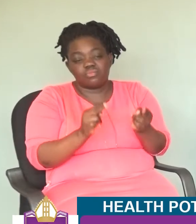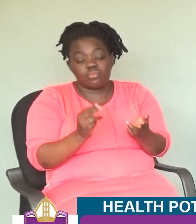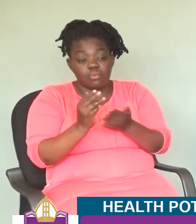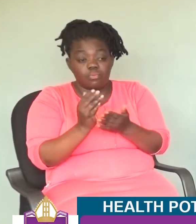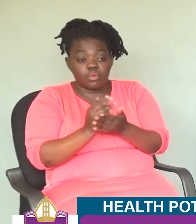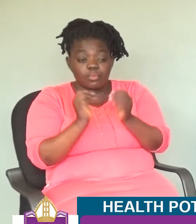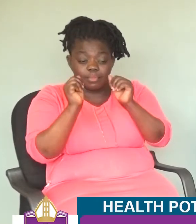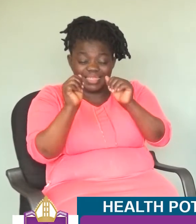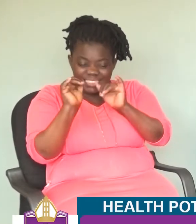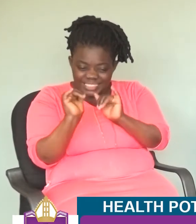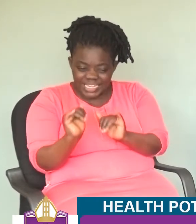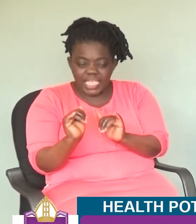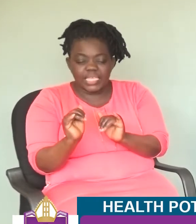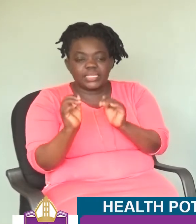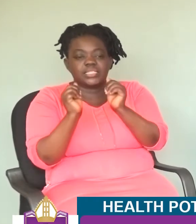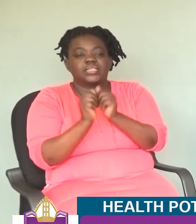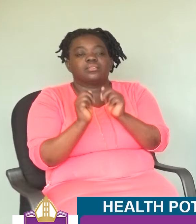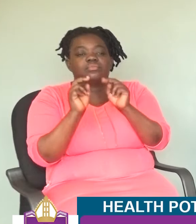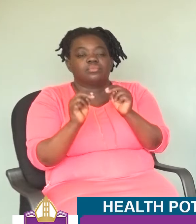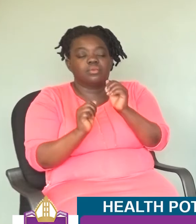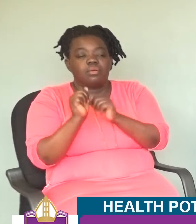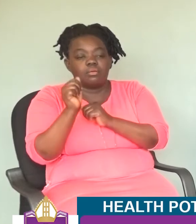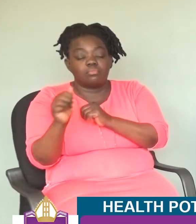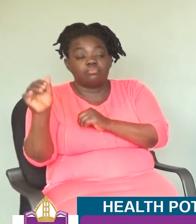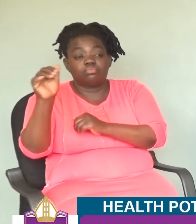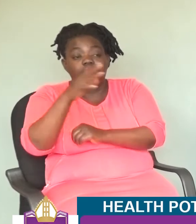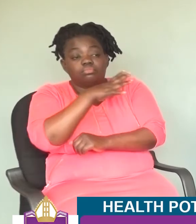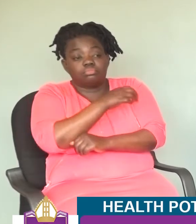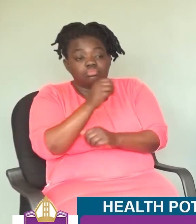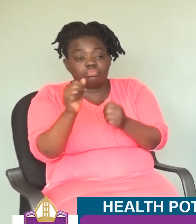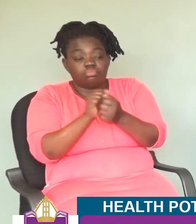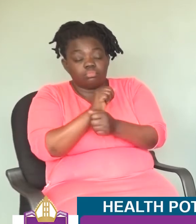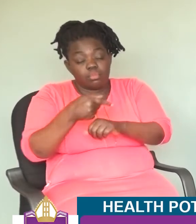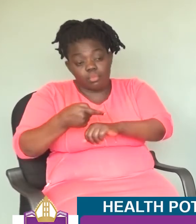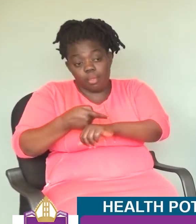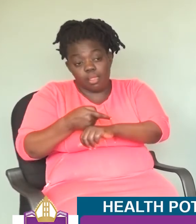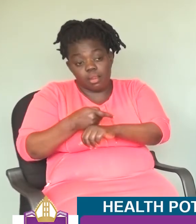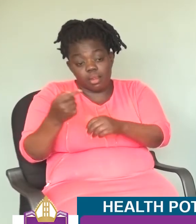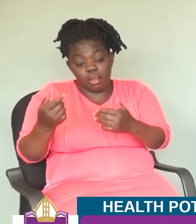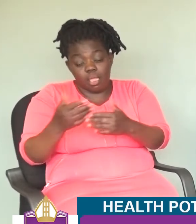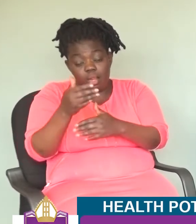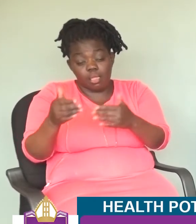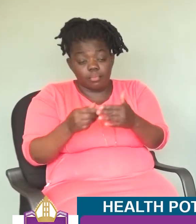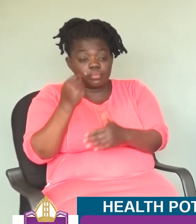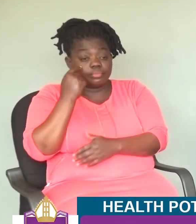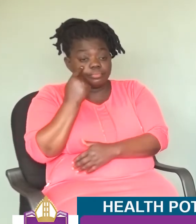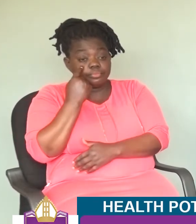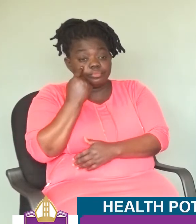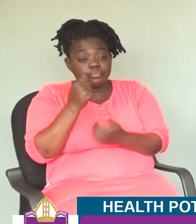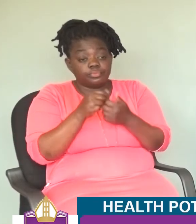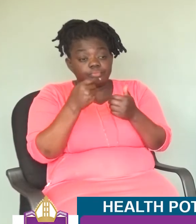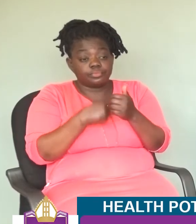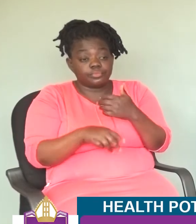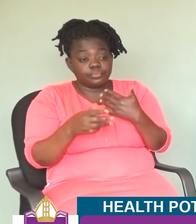pressure is supposed to be 10, yes, not 15. Now that high pressure will destroy the nerves at the back of the eye. The challenge is now for